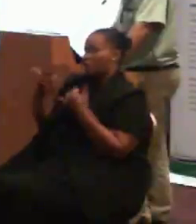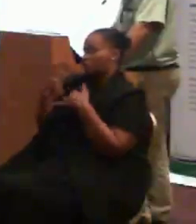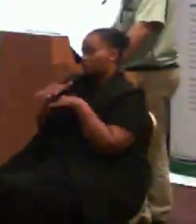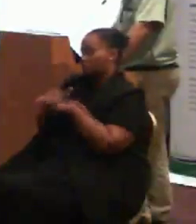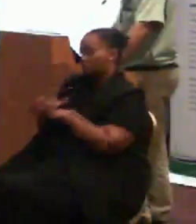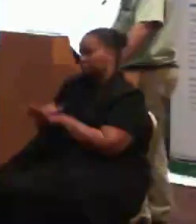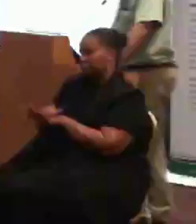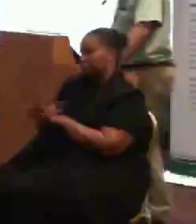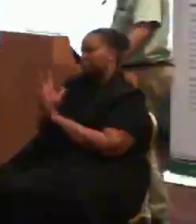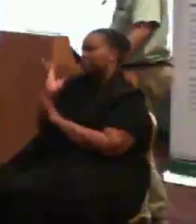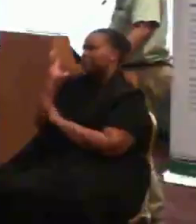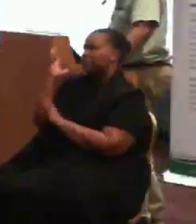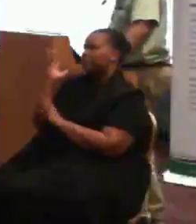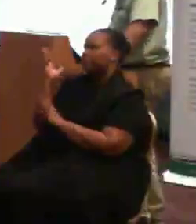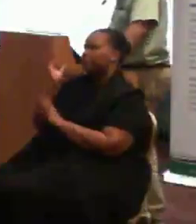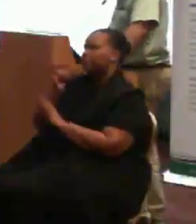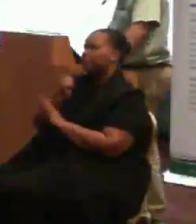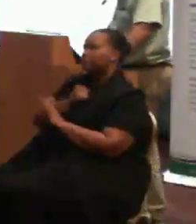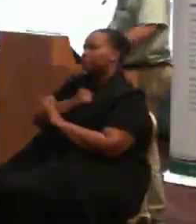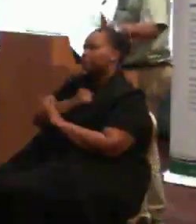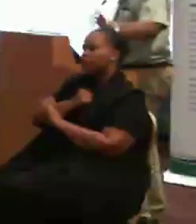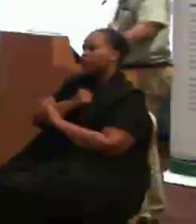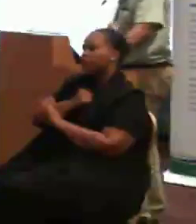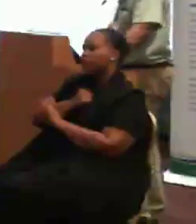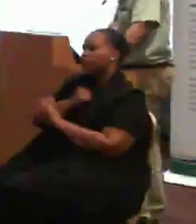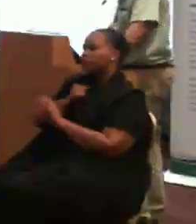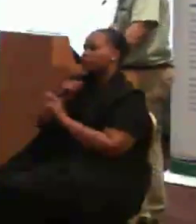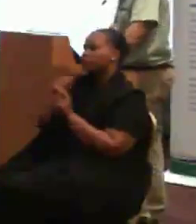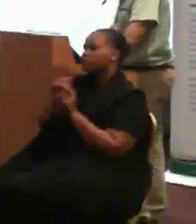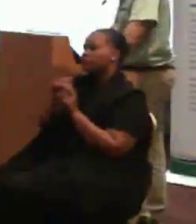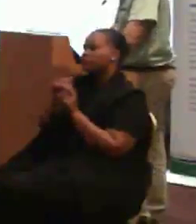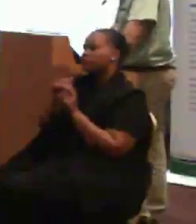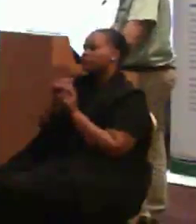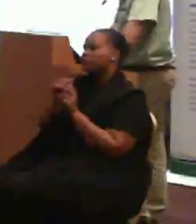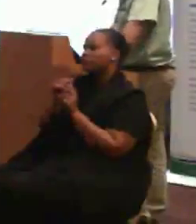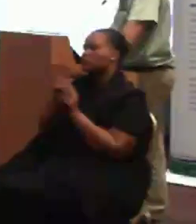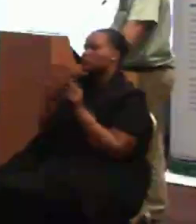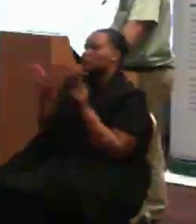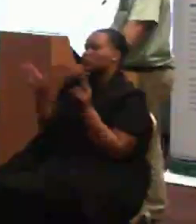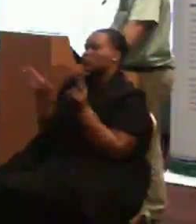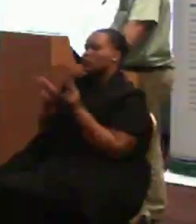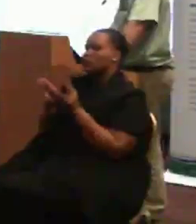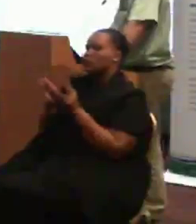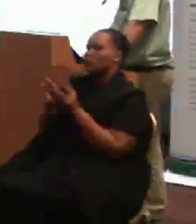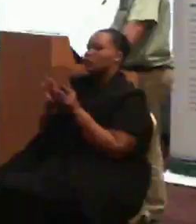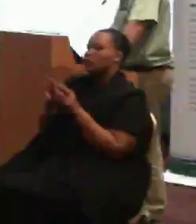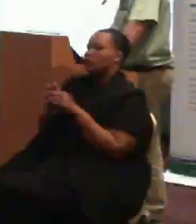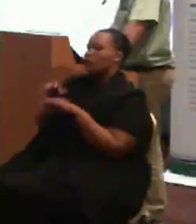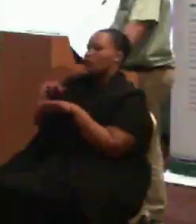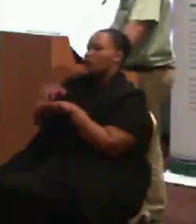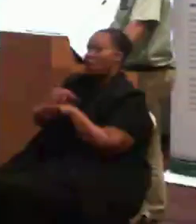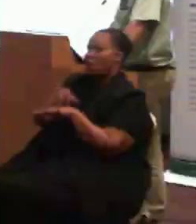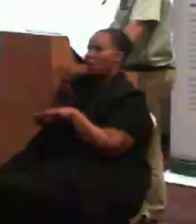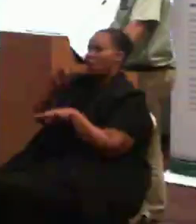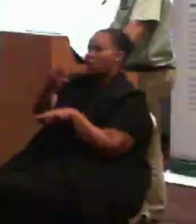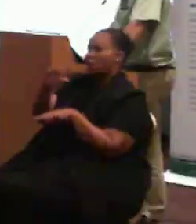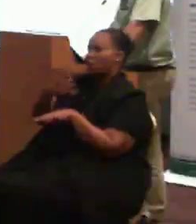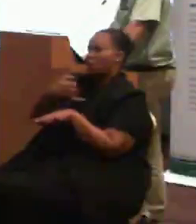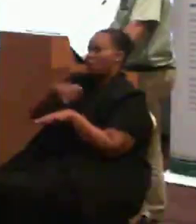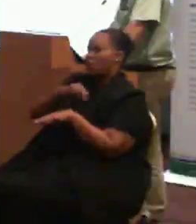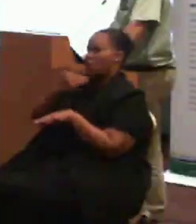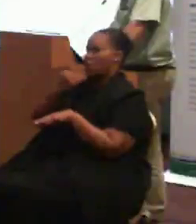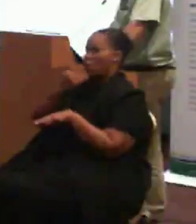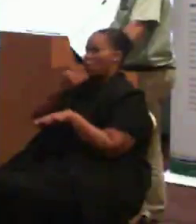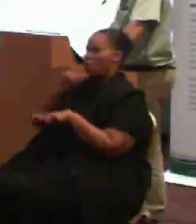the outline of my presentation is just shortly Agri Northern Cape and who we are,